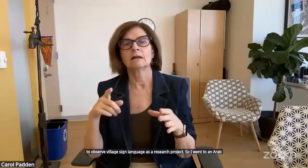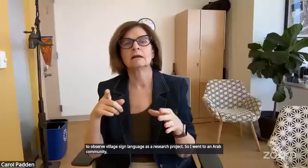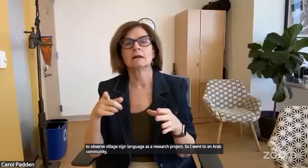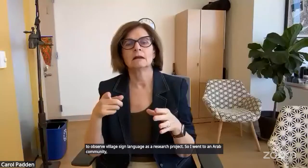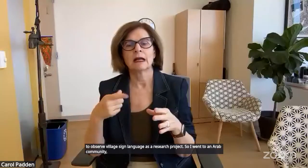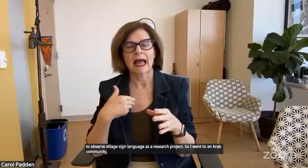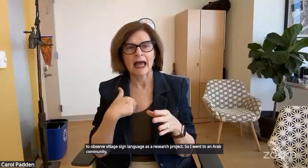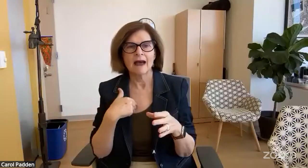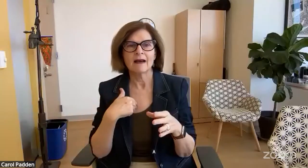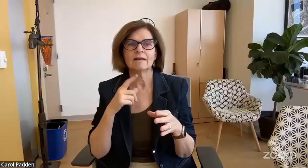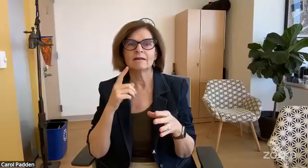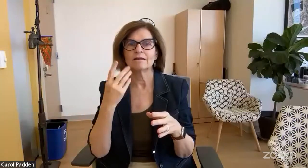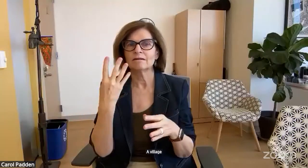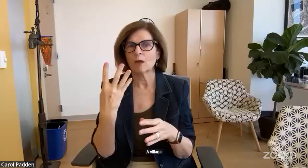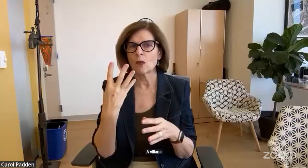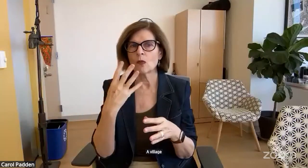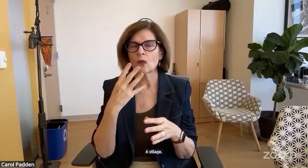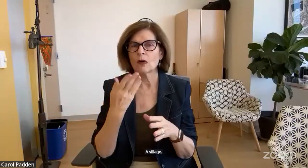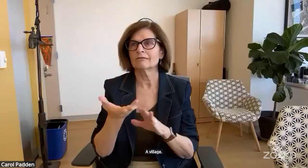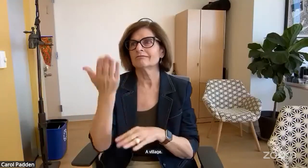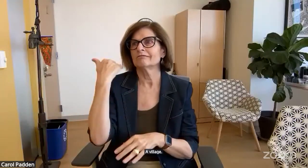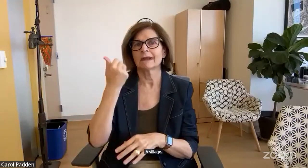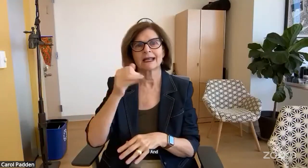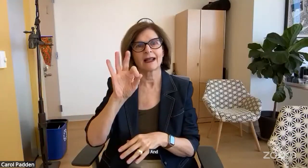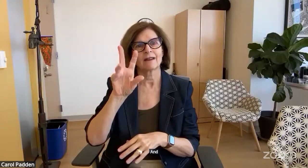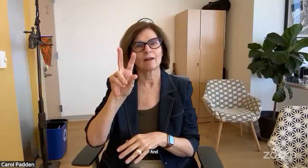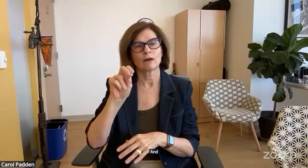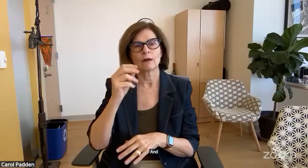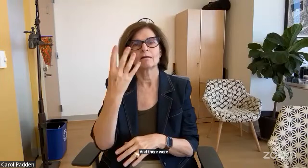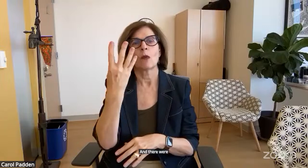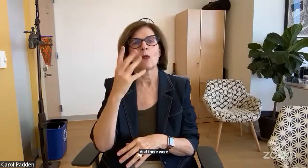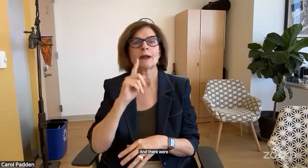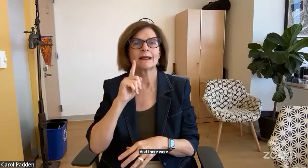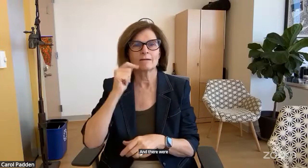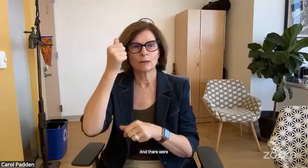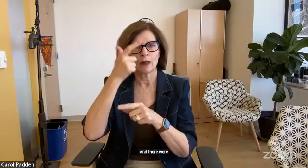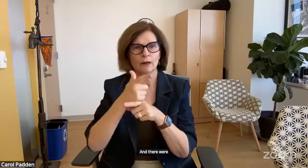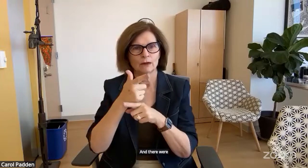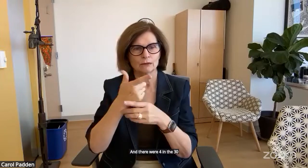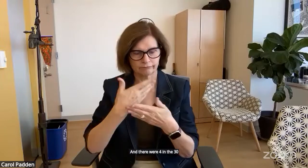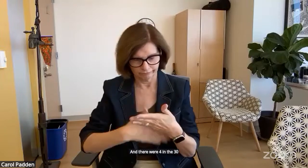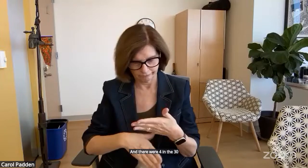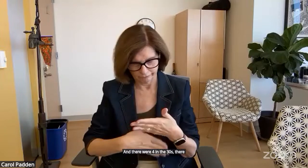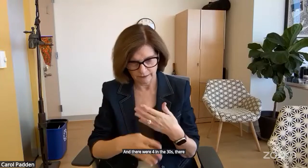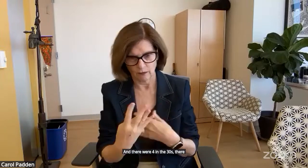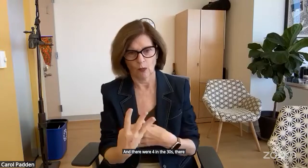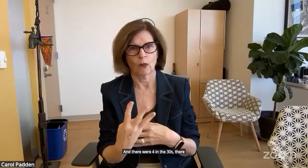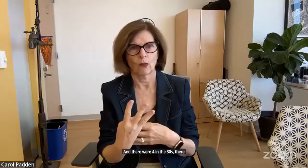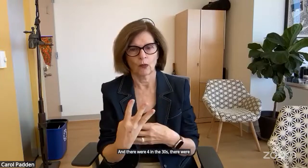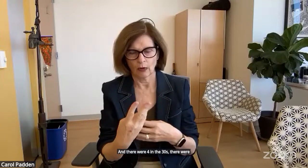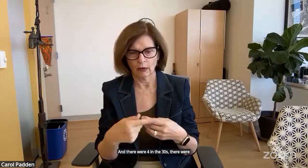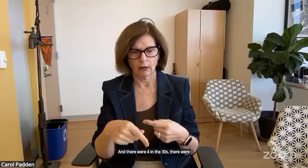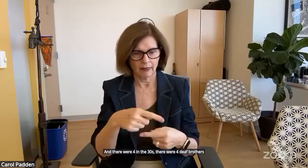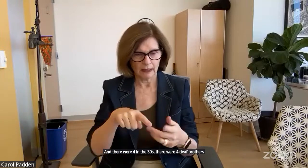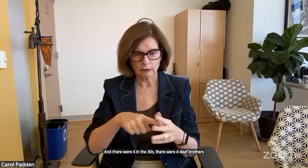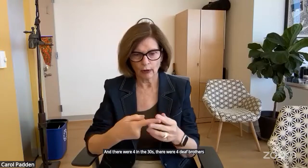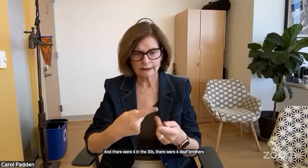a village, and there were four in the 30s. There were four deaf brothers that were born to the